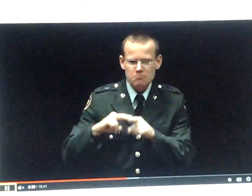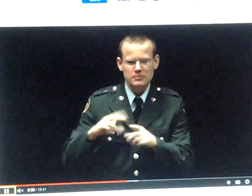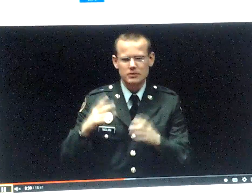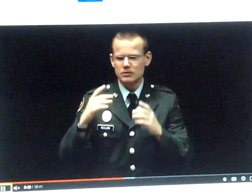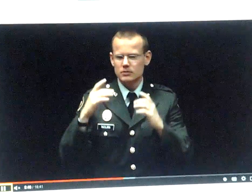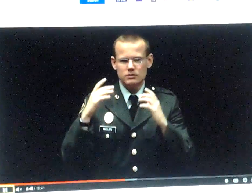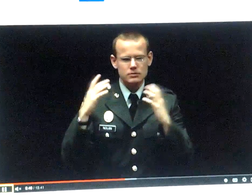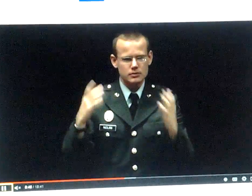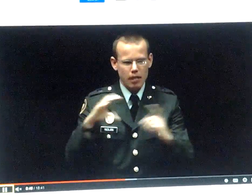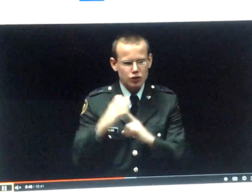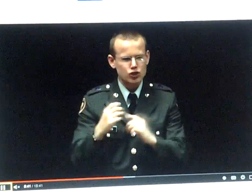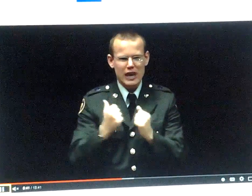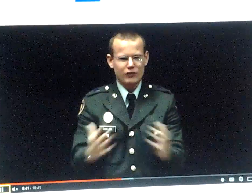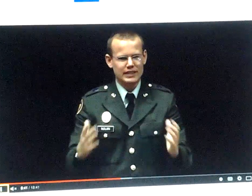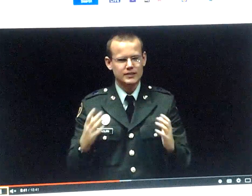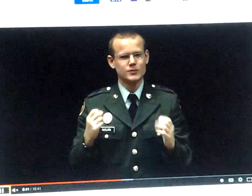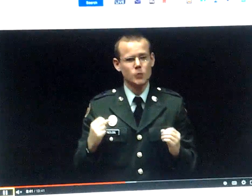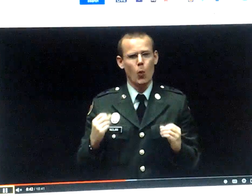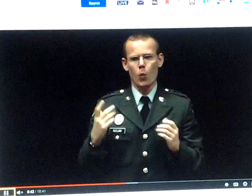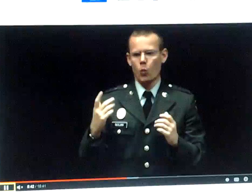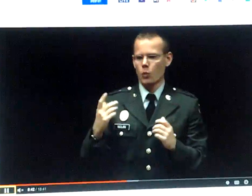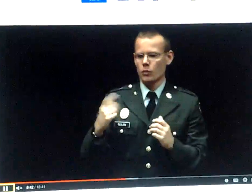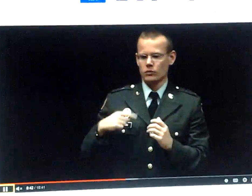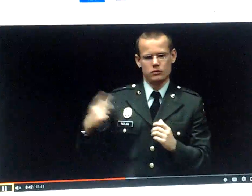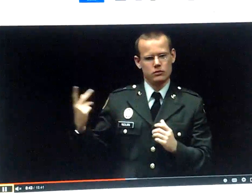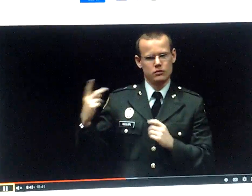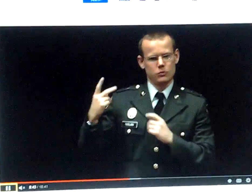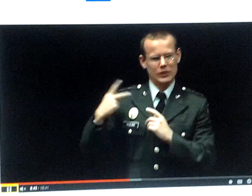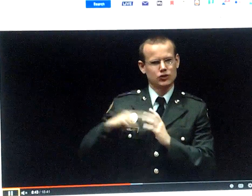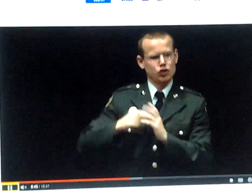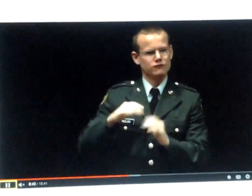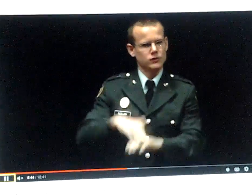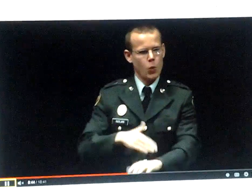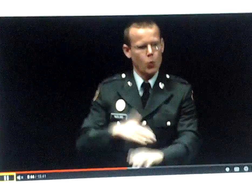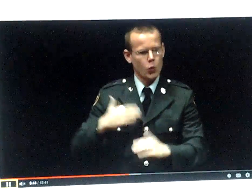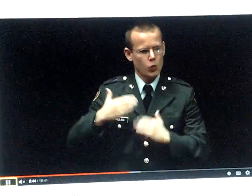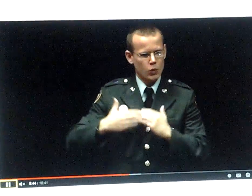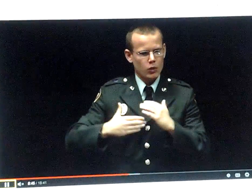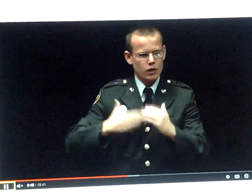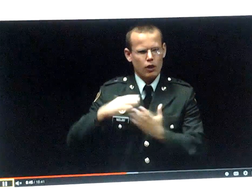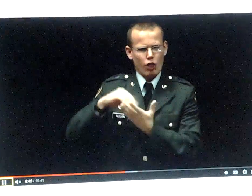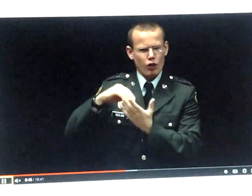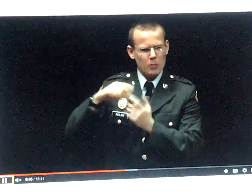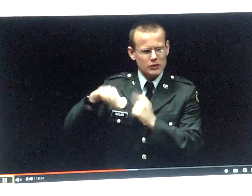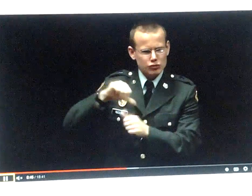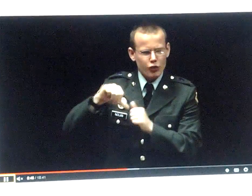I told him I really just want to learn new skills and be in the military.